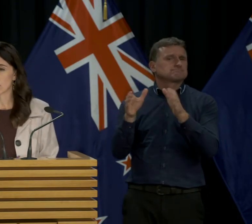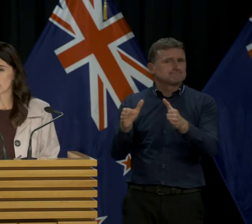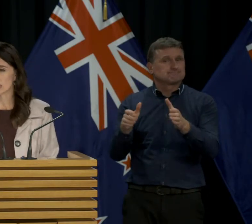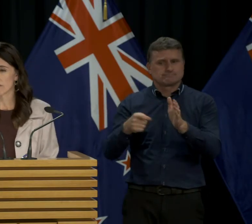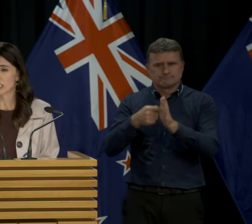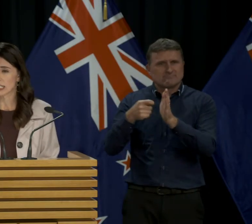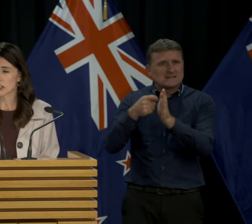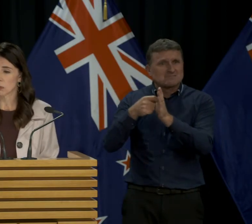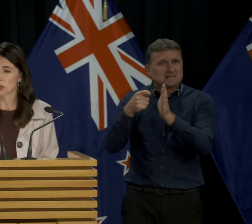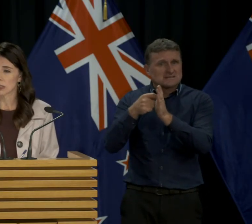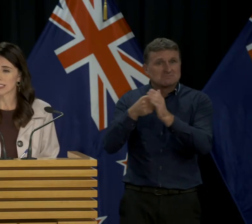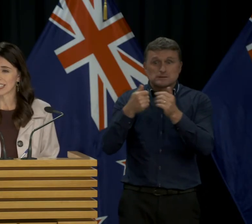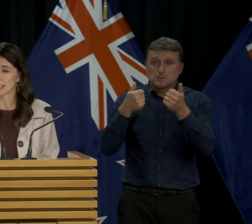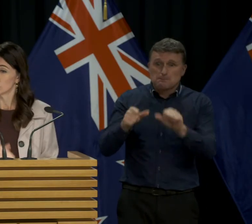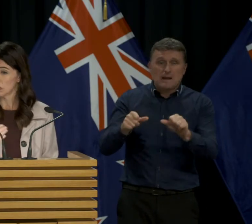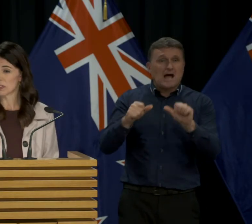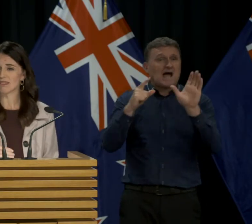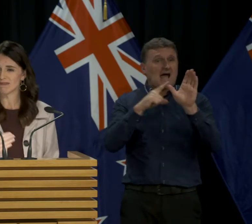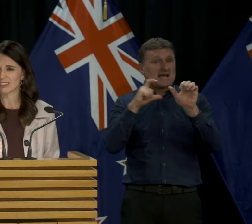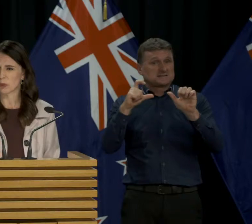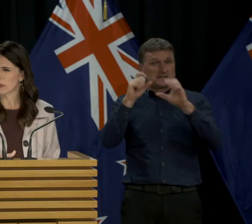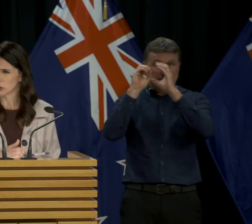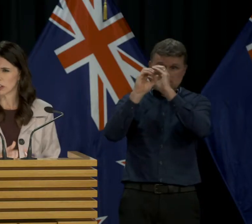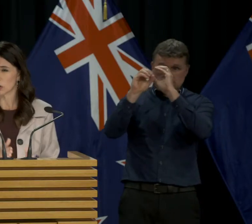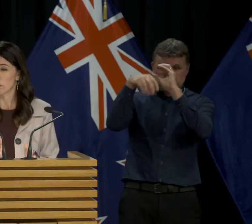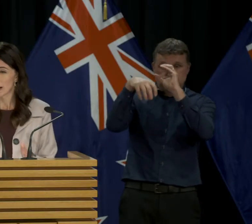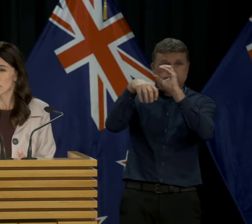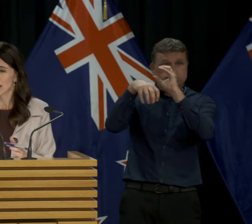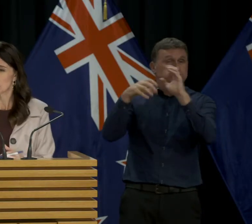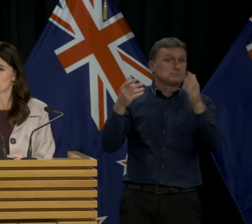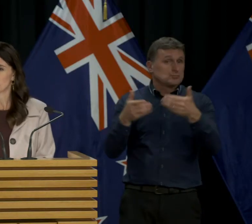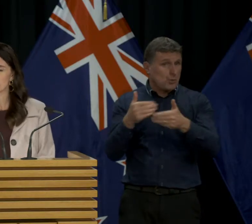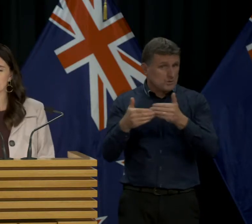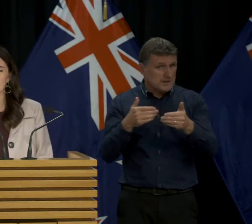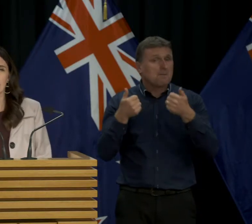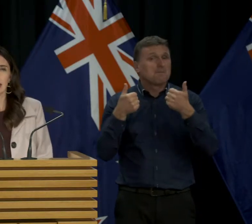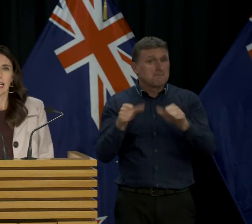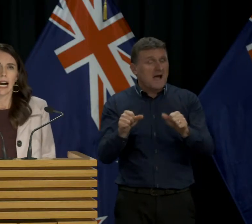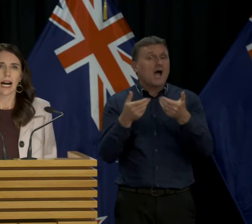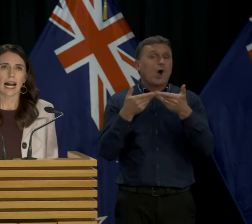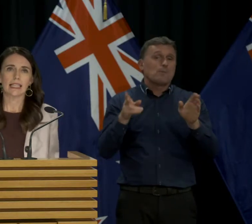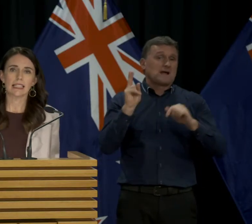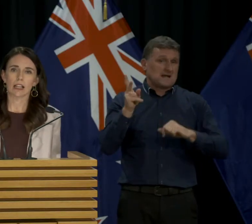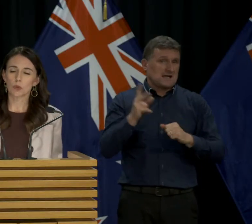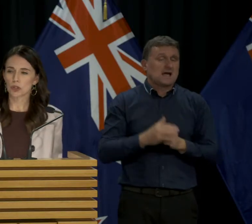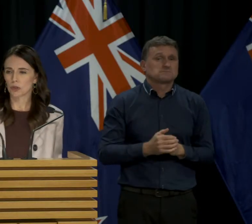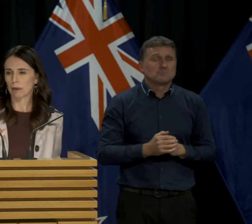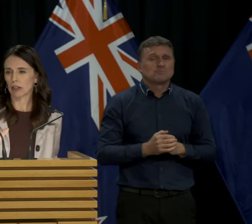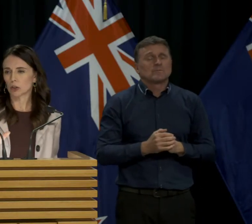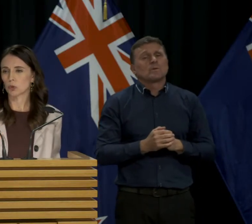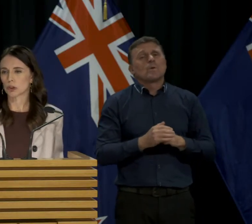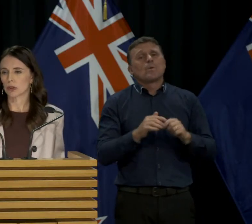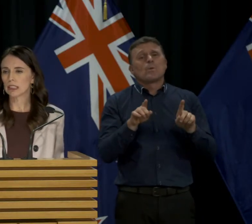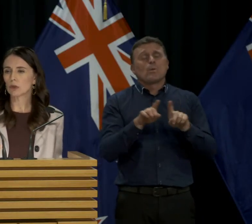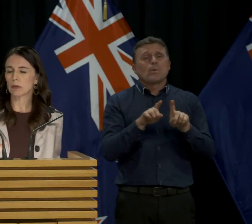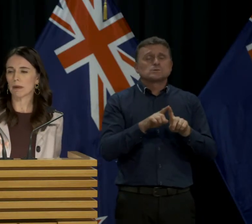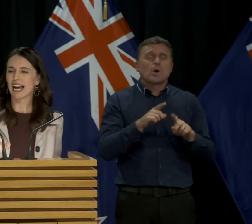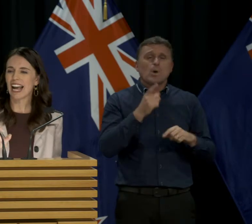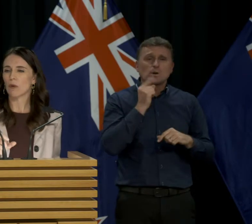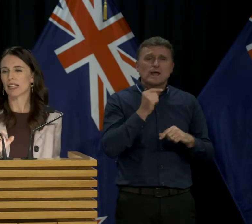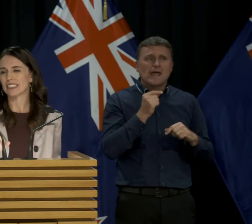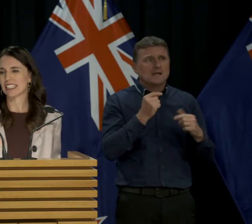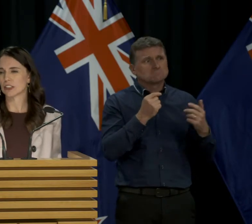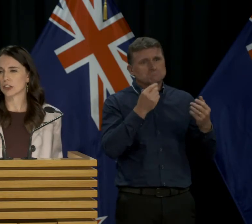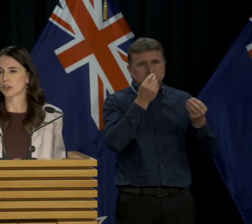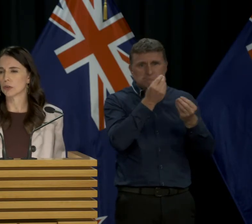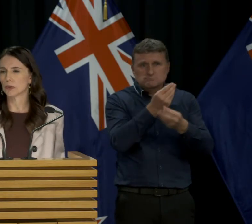anticipate, once that ventilation work has been done in person. We've been doing a lot of paper-based reviewing. And then they'll also be able to talk to you a little bit about